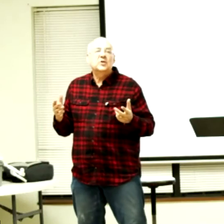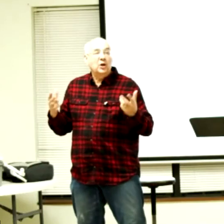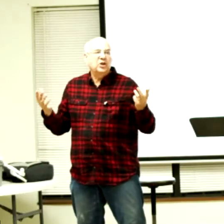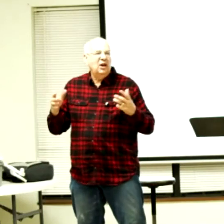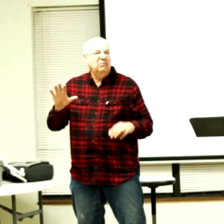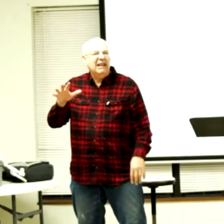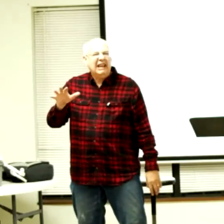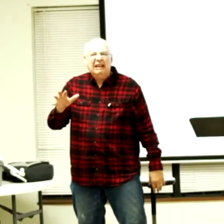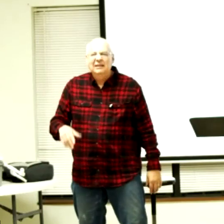So.